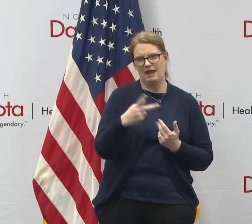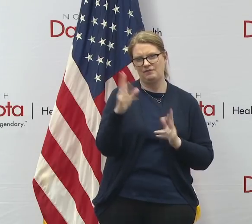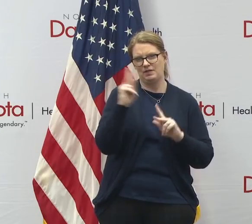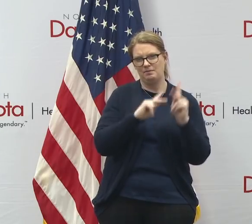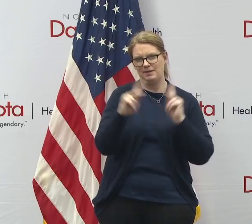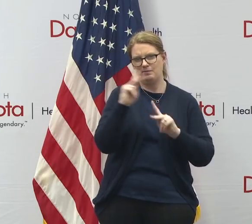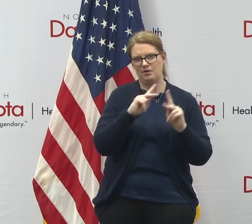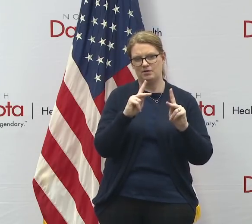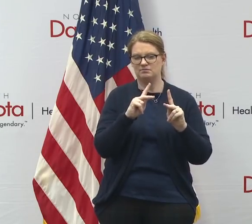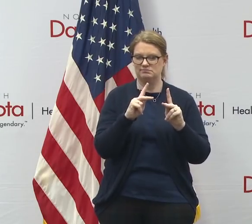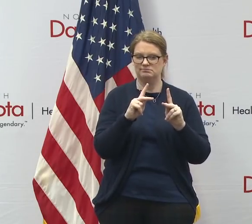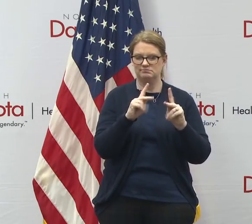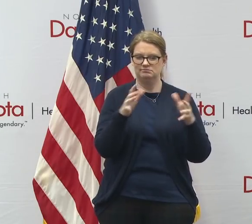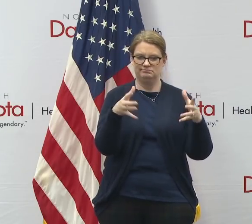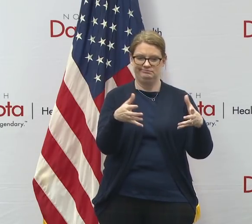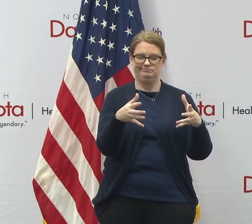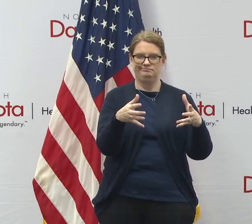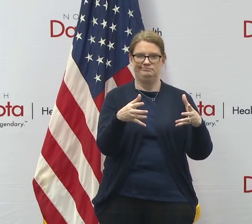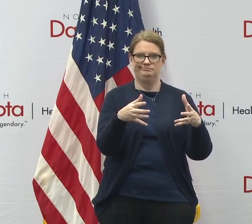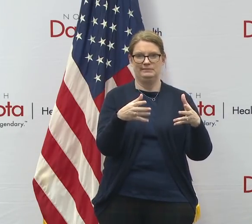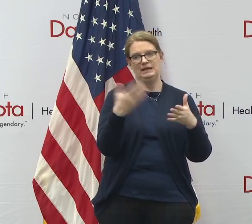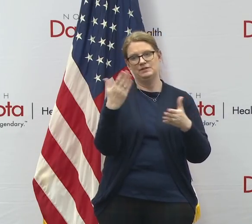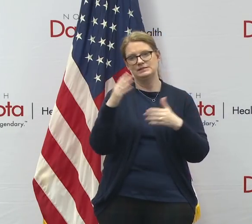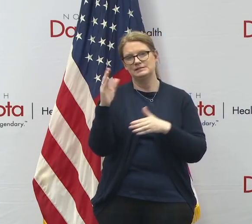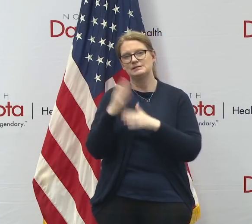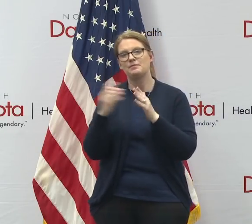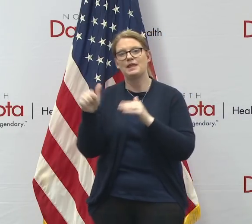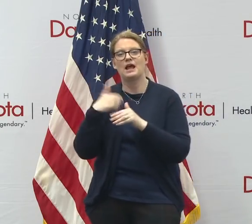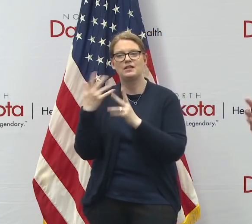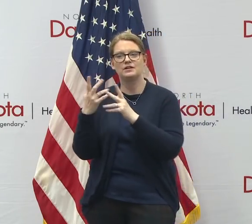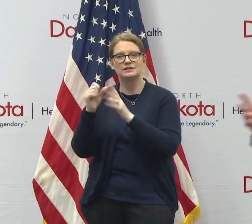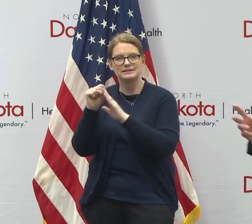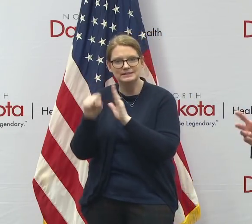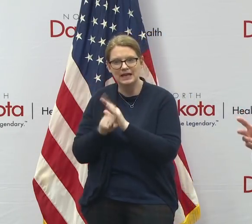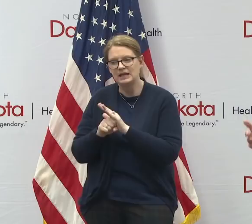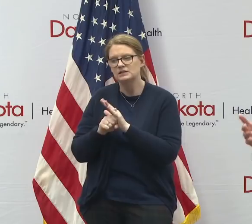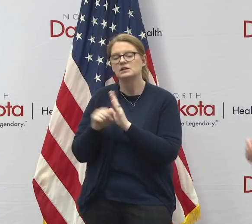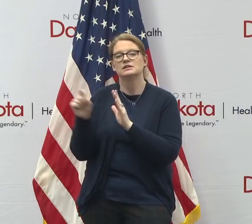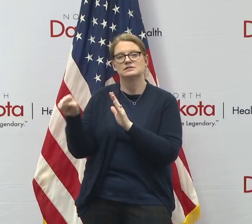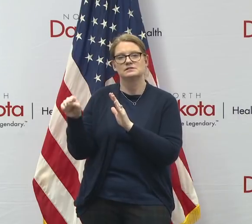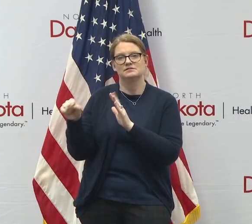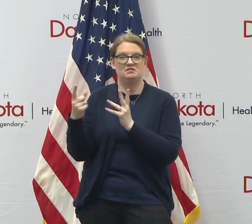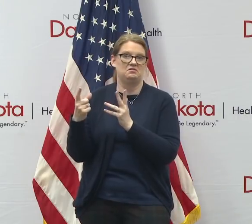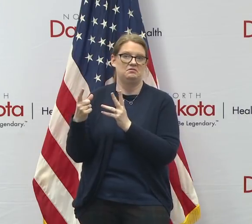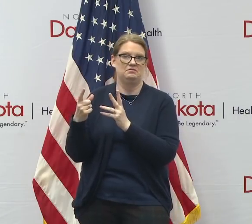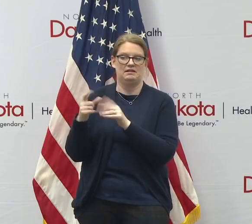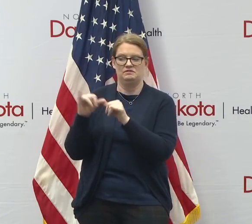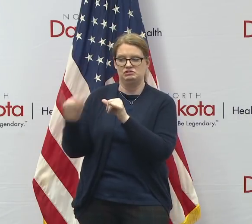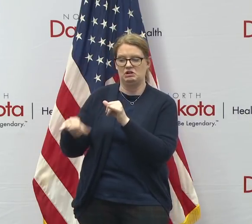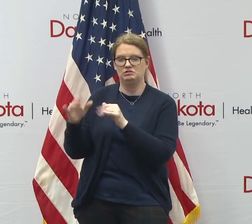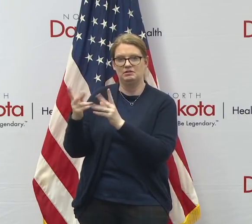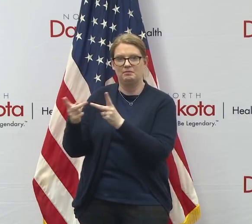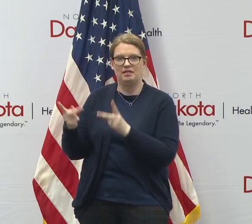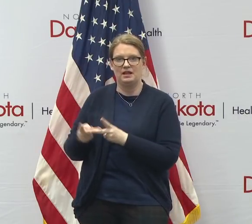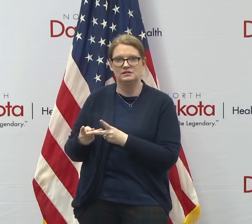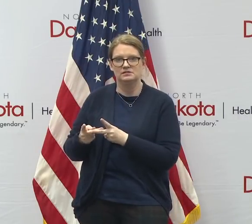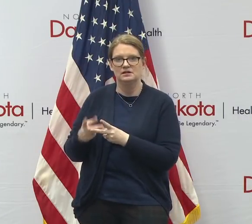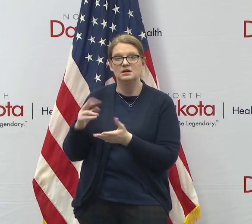considered under even some of the other states that have shelter in place, except for essential. That could be half their economy is still